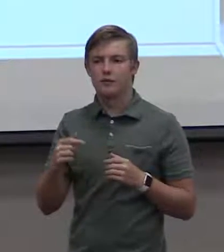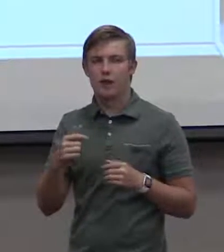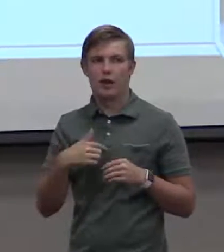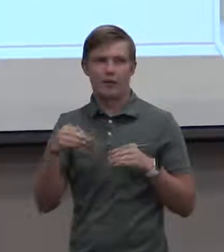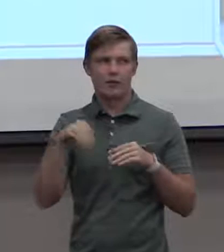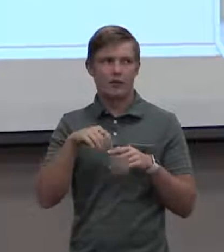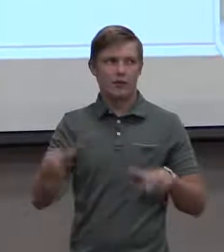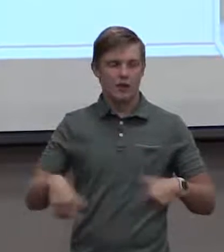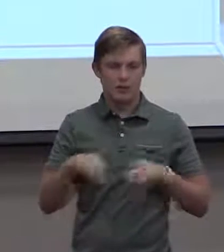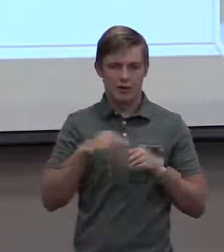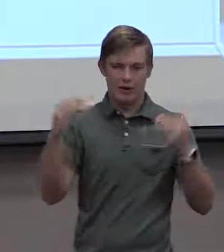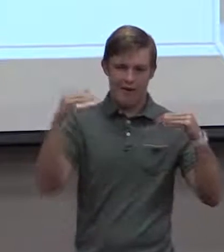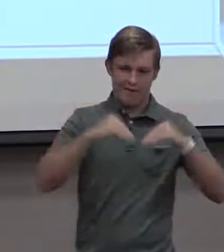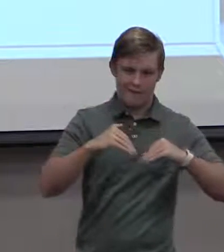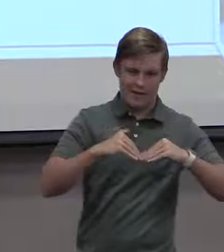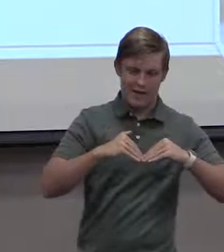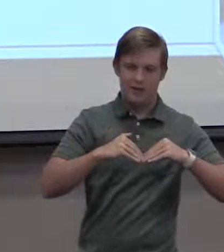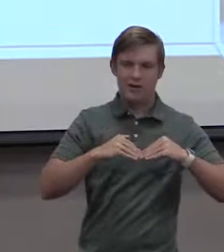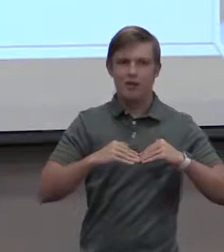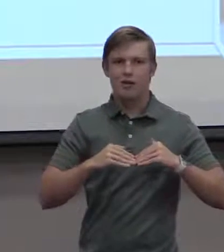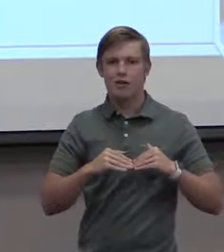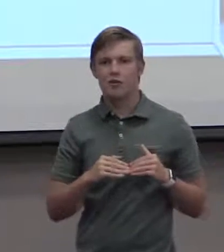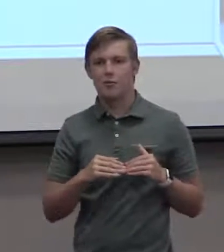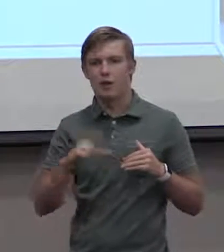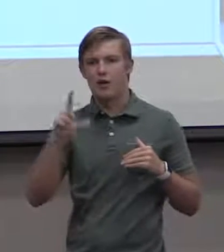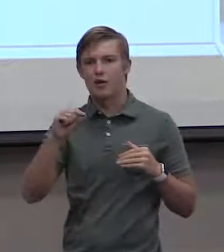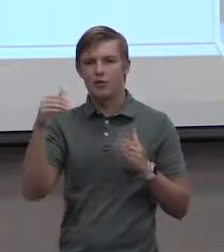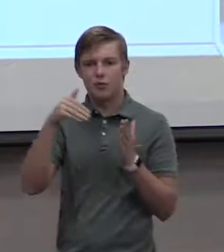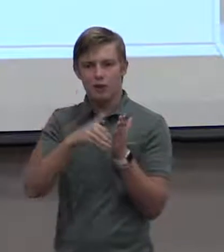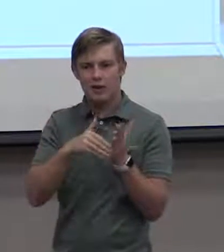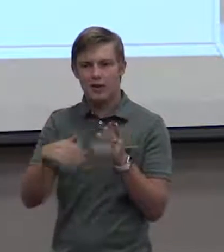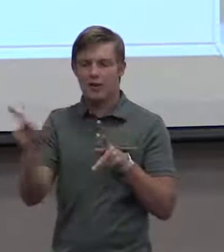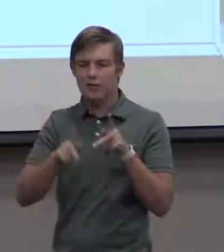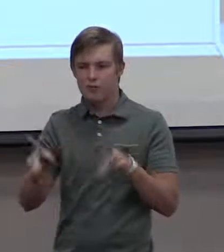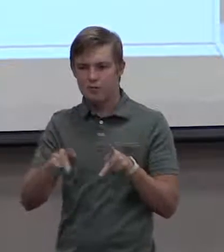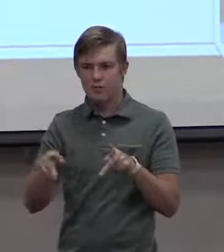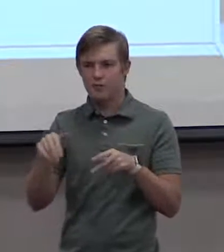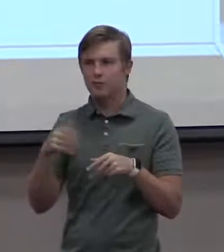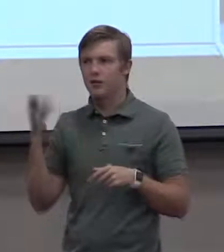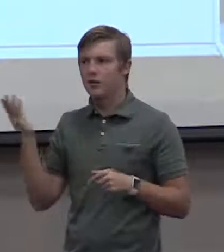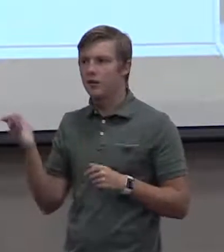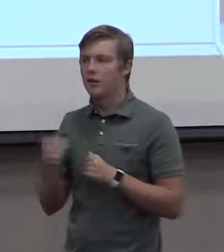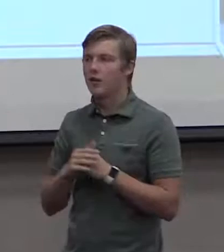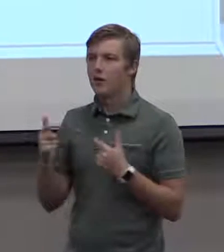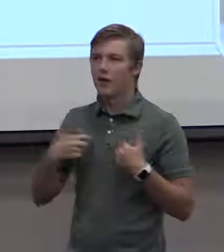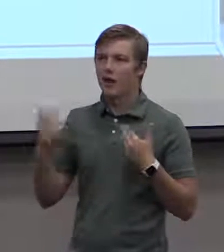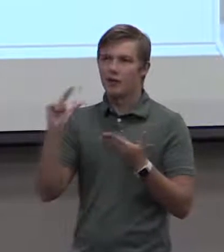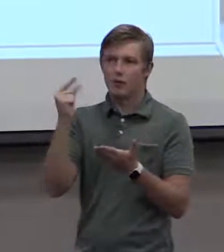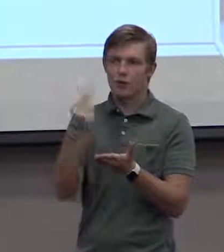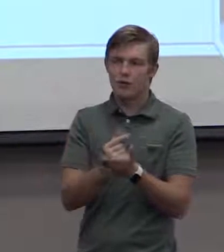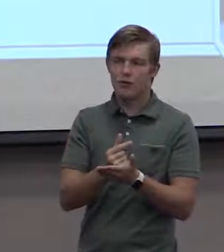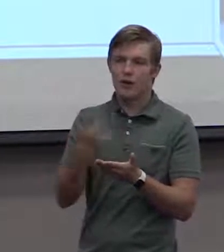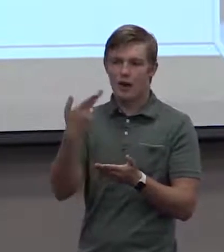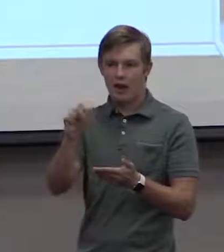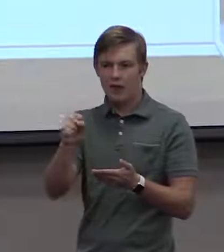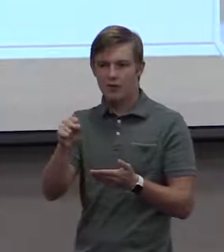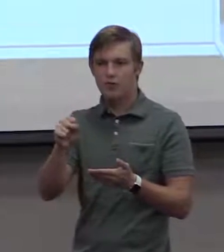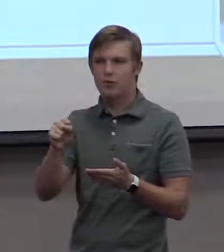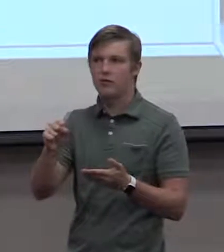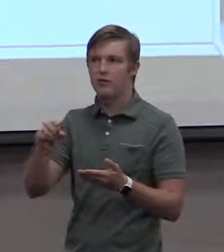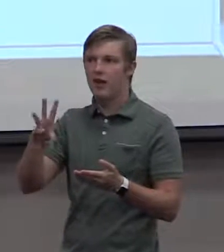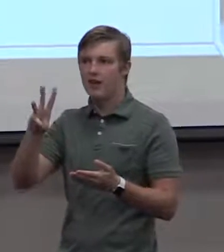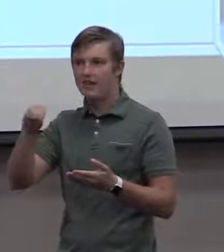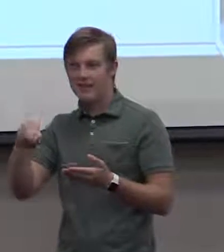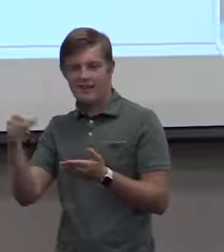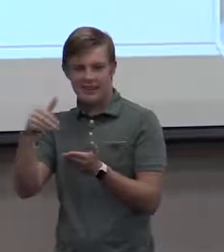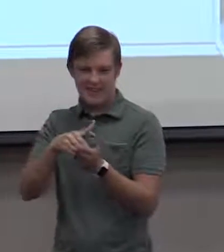was about 20,000 people that lived there when I was a kid. When I graduated high school, there were 60,000 people that lived there. And then when I